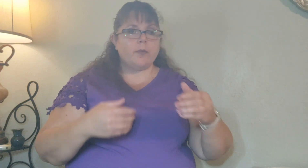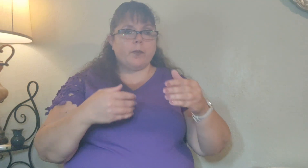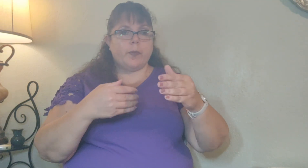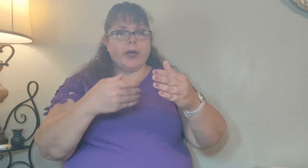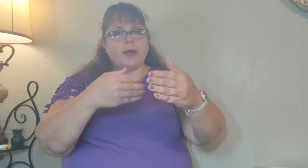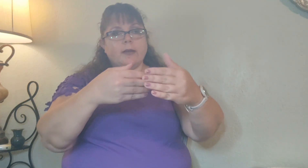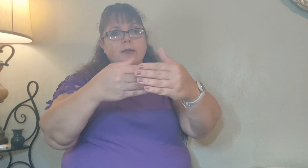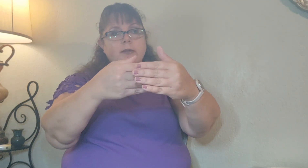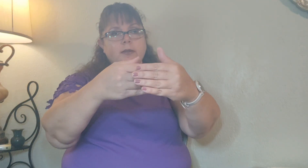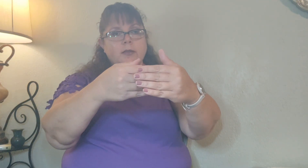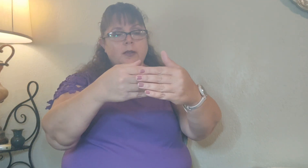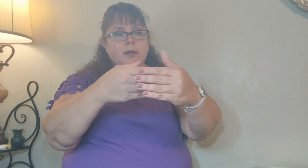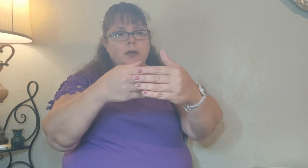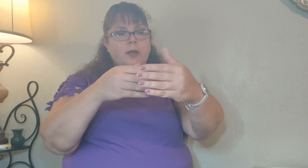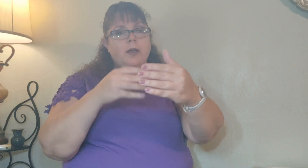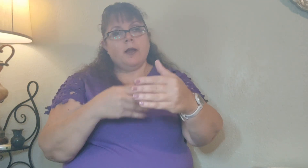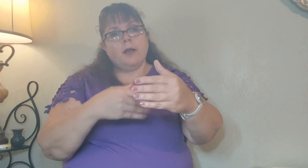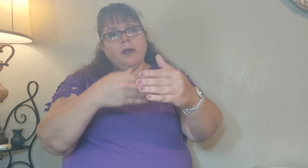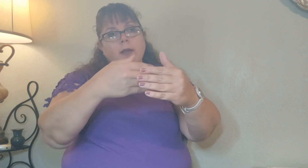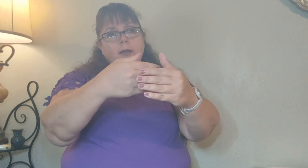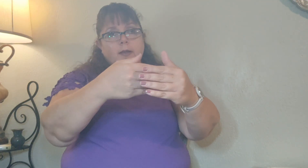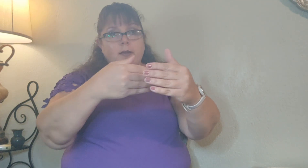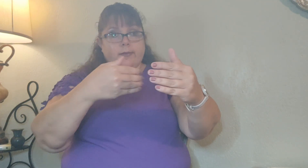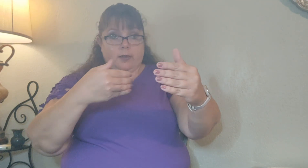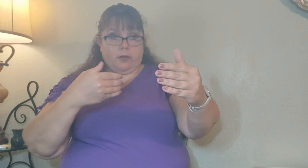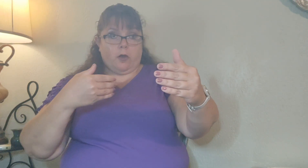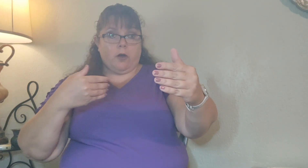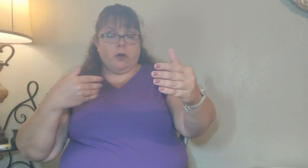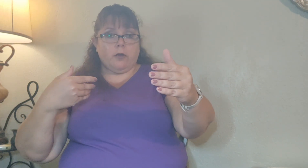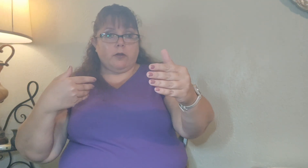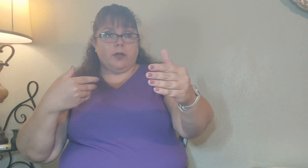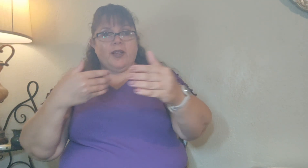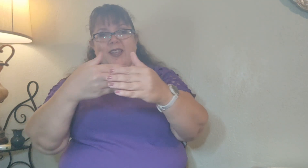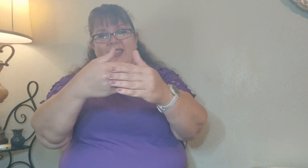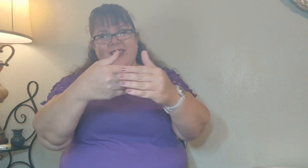Then bus is a long